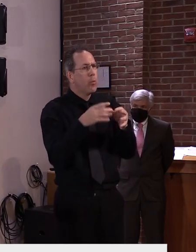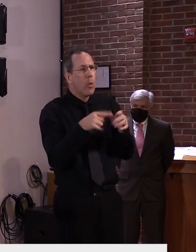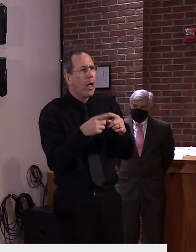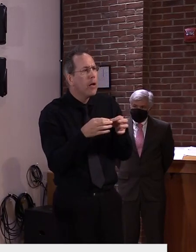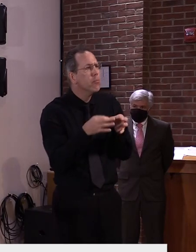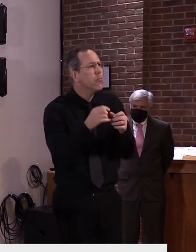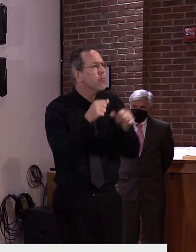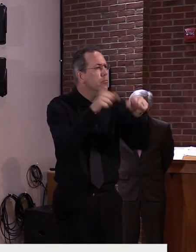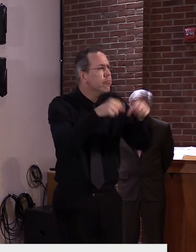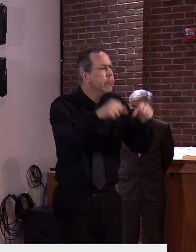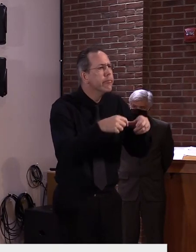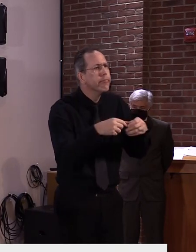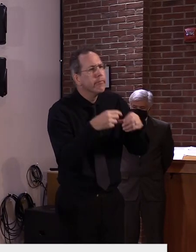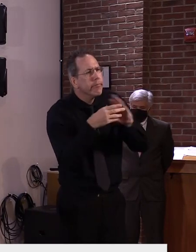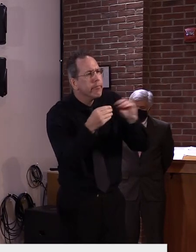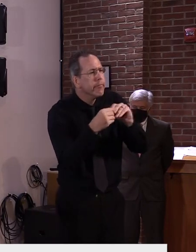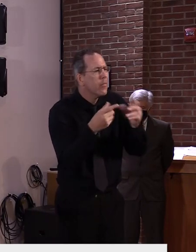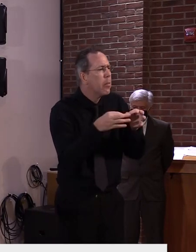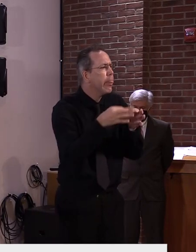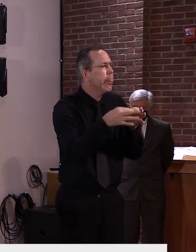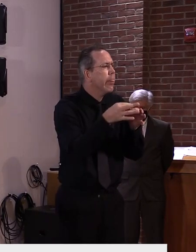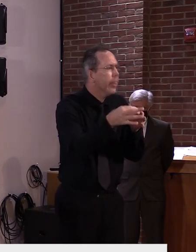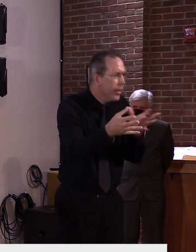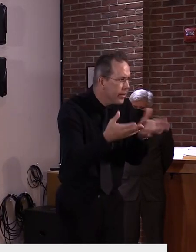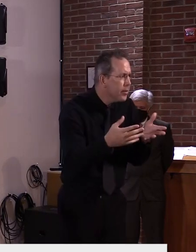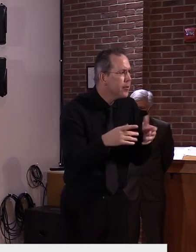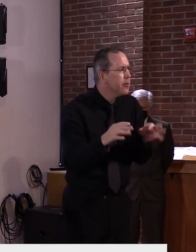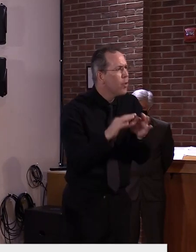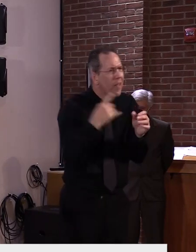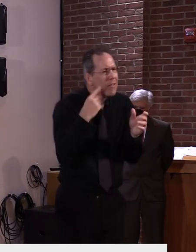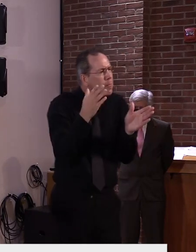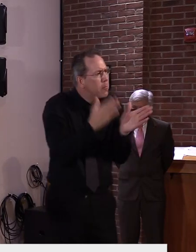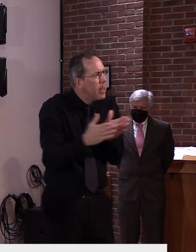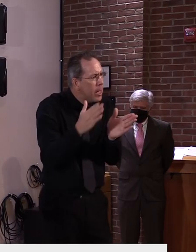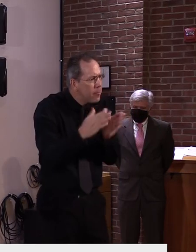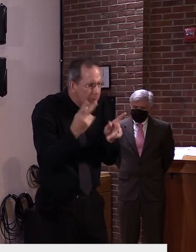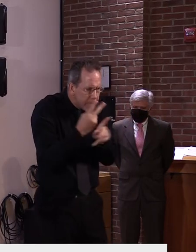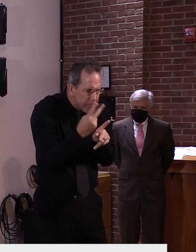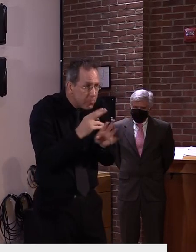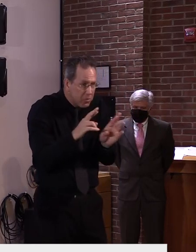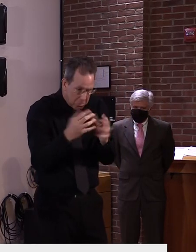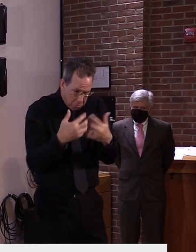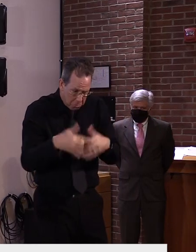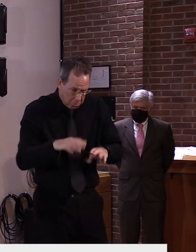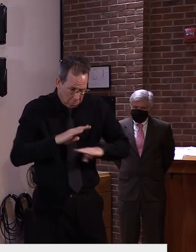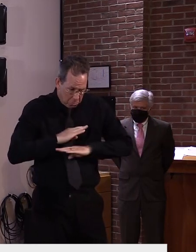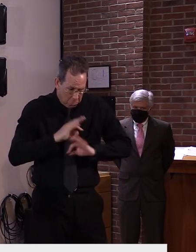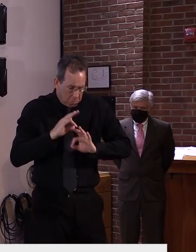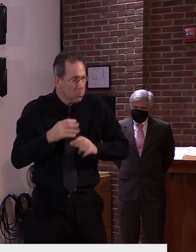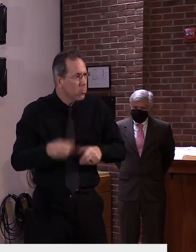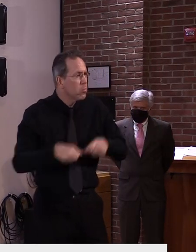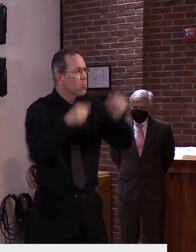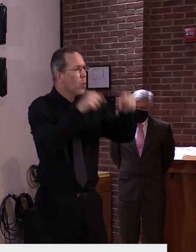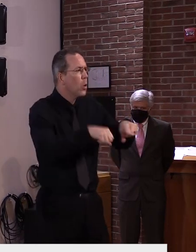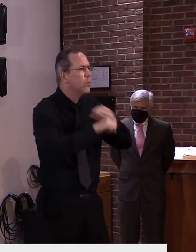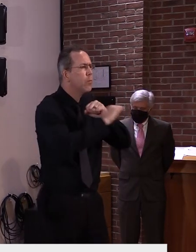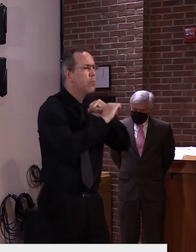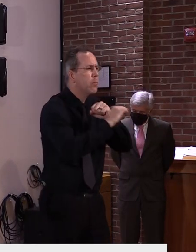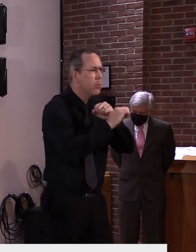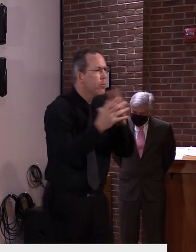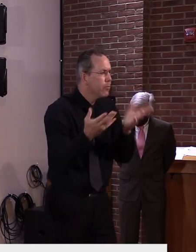some intelligent design behind it and some psychology. So do you have copies of